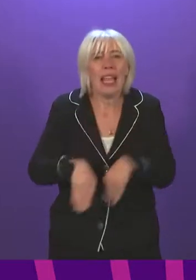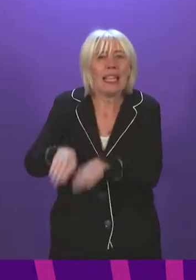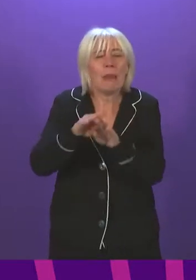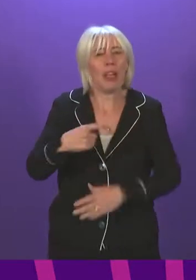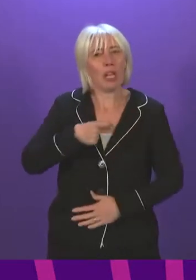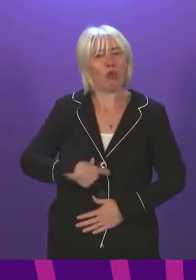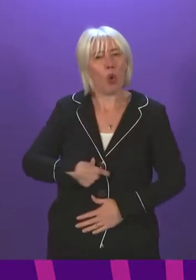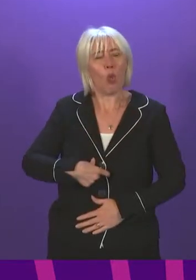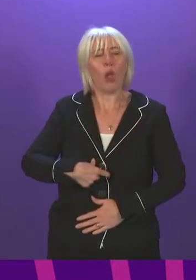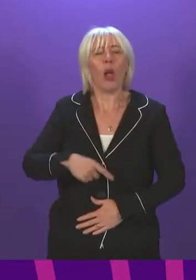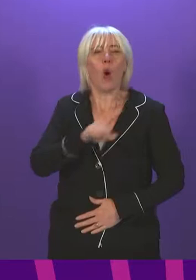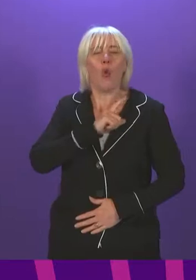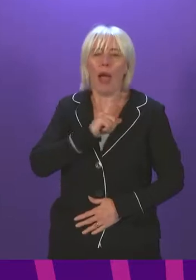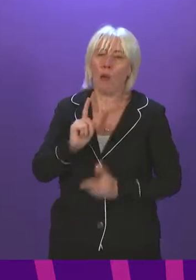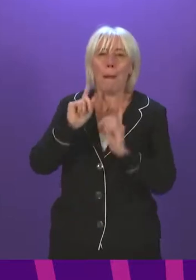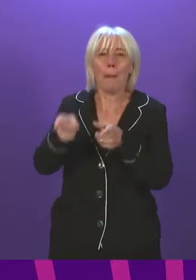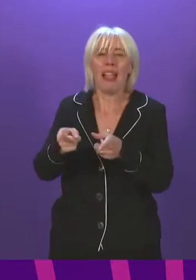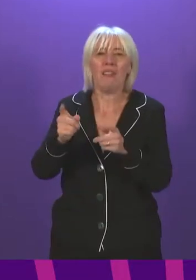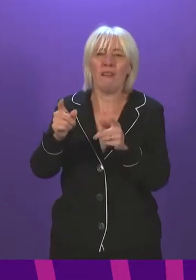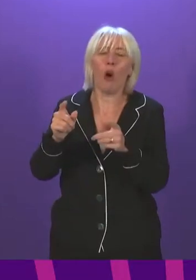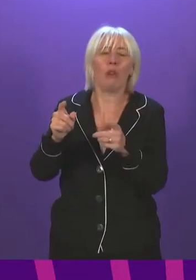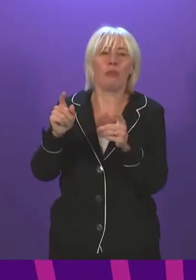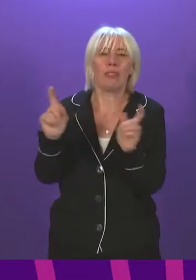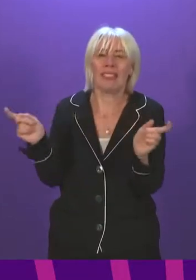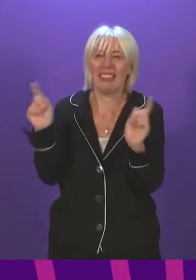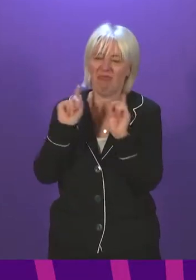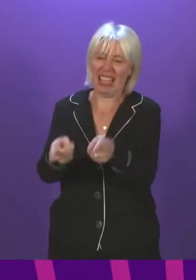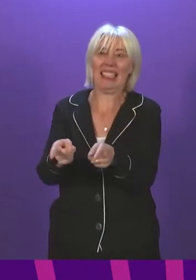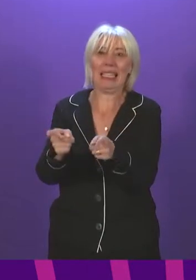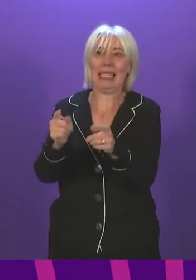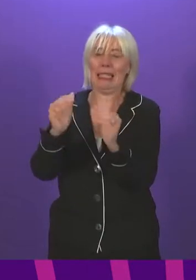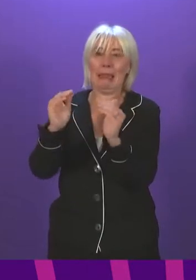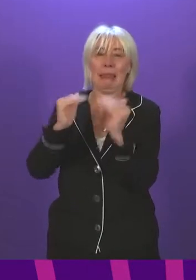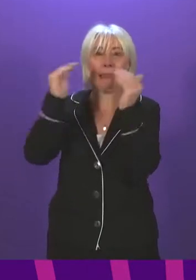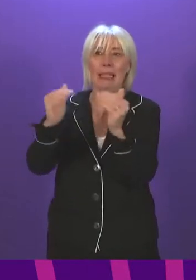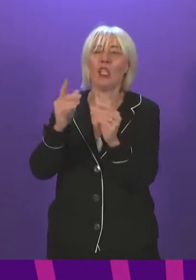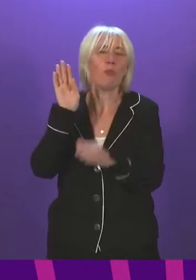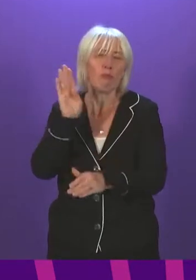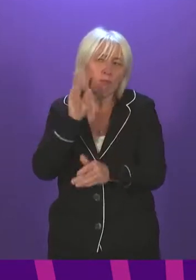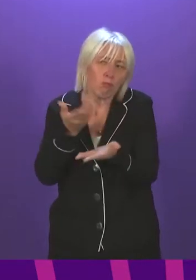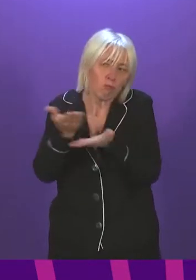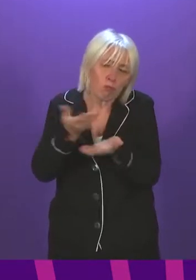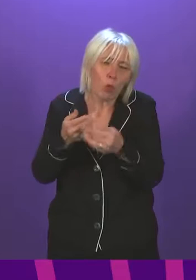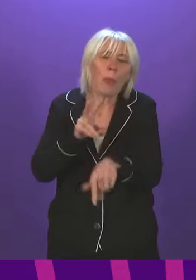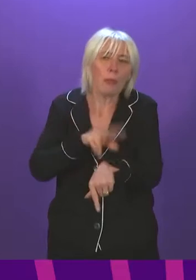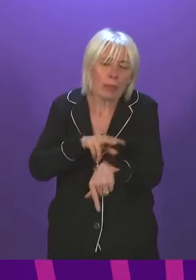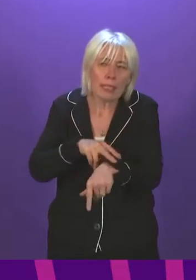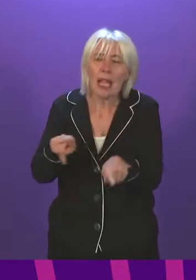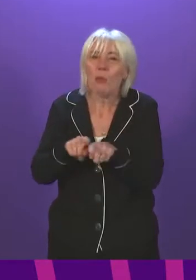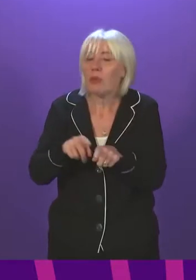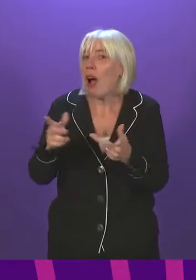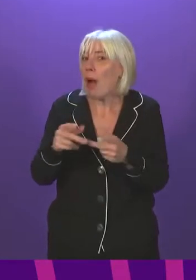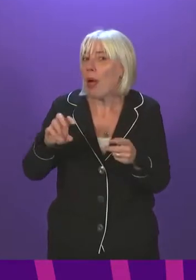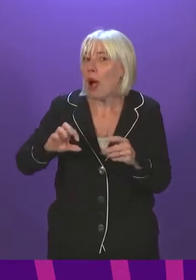the decision to apply for designated status, the SPCB has listened closely to police advice. We have considered the experience of other parliaments, such